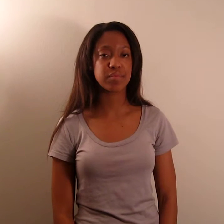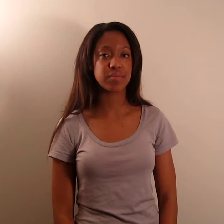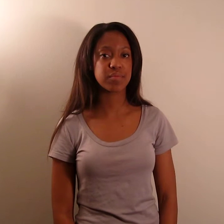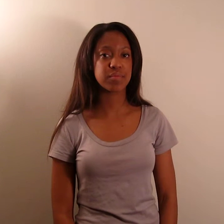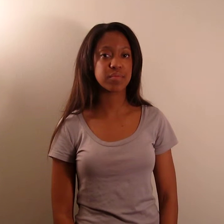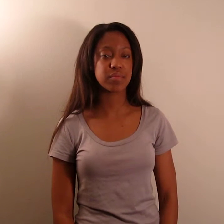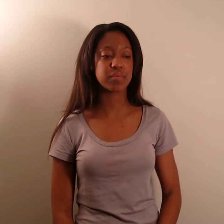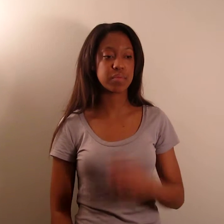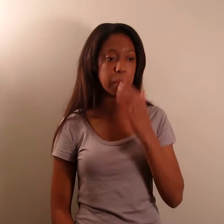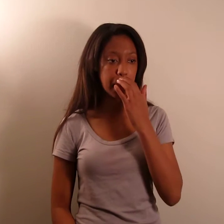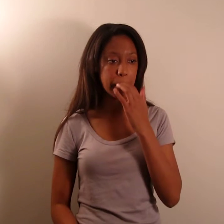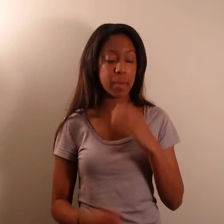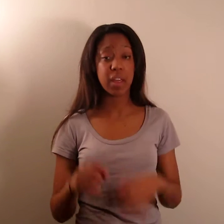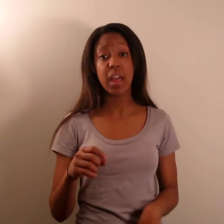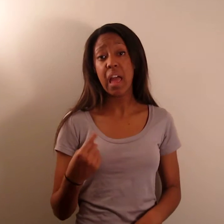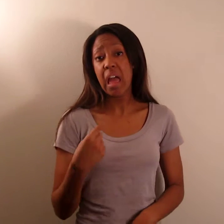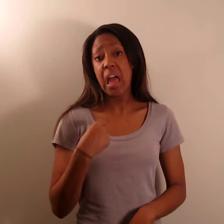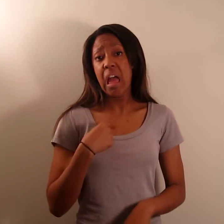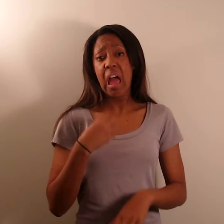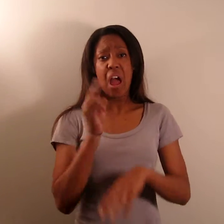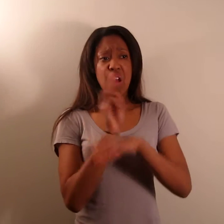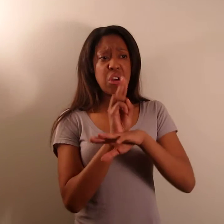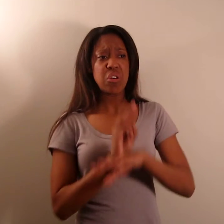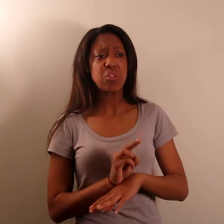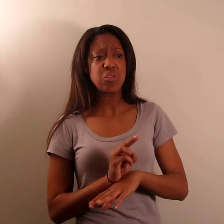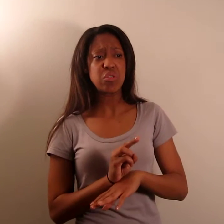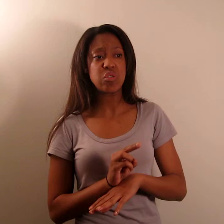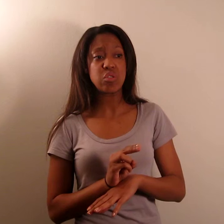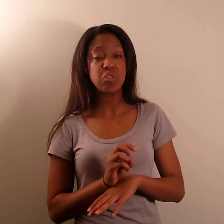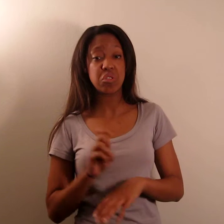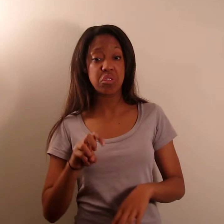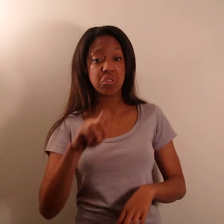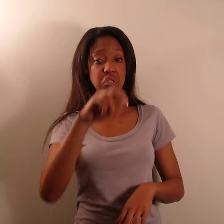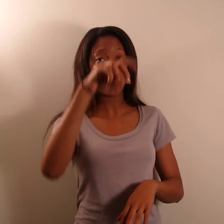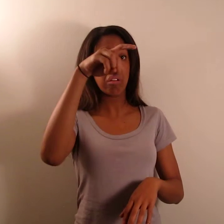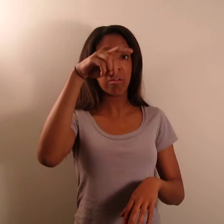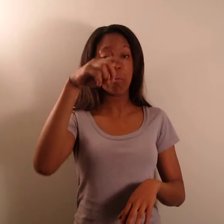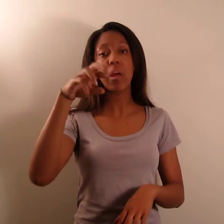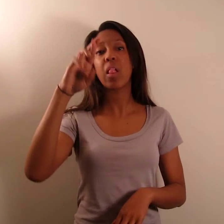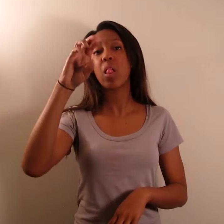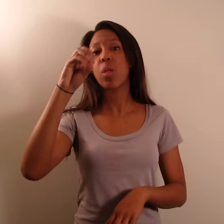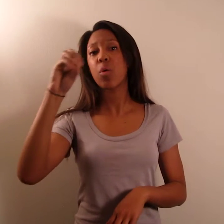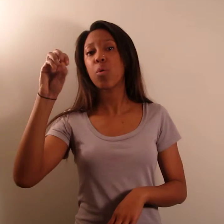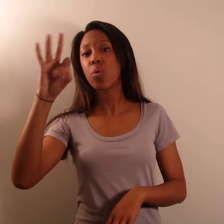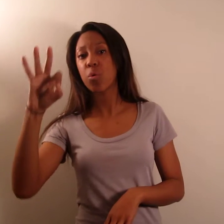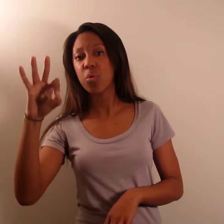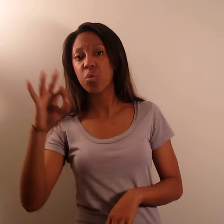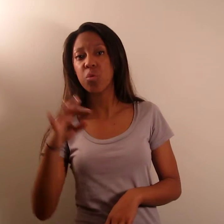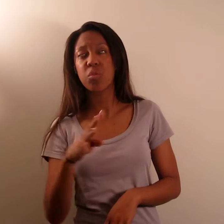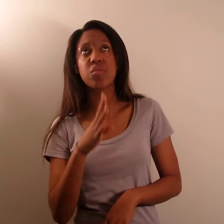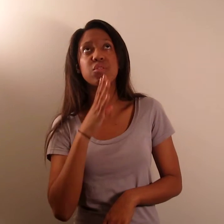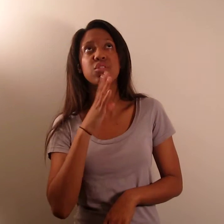I used to creep up on the roof of the tenement and talk out my heart to the stars and the sky.